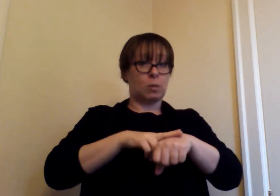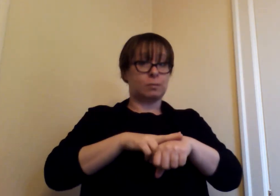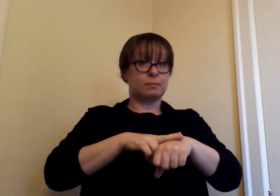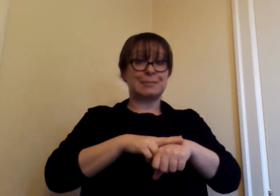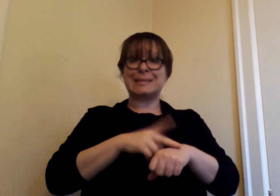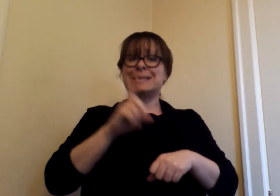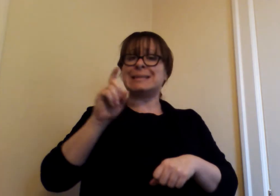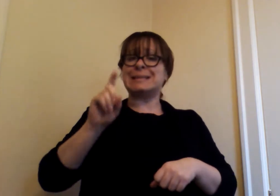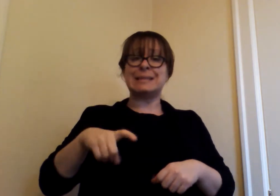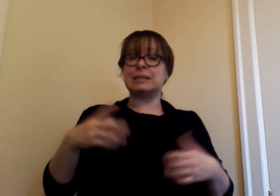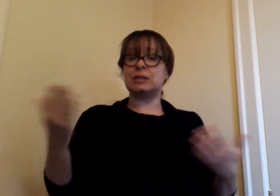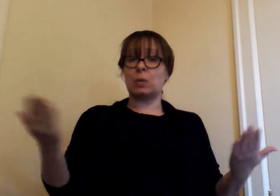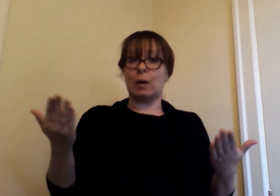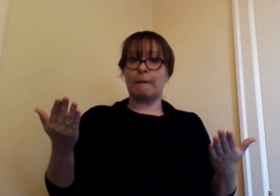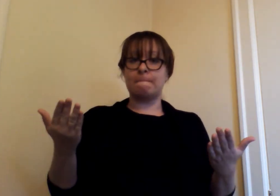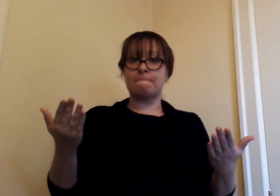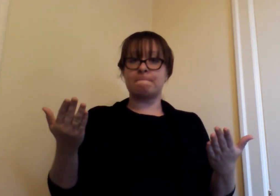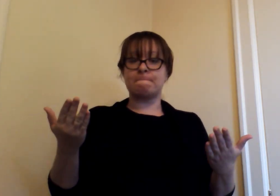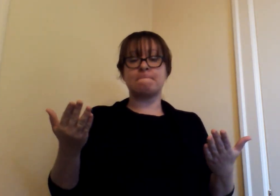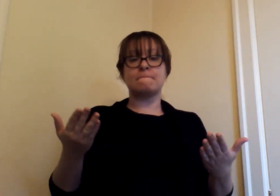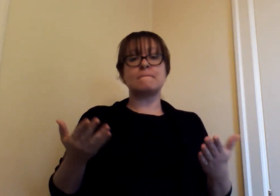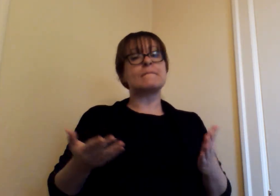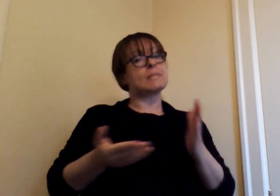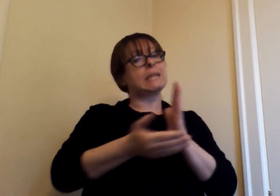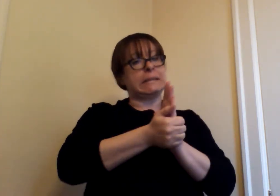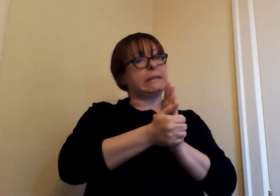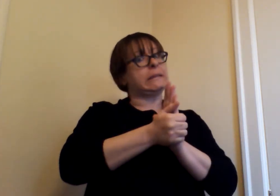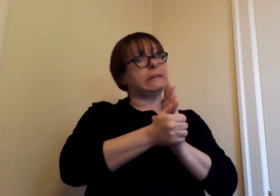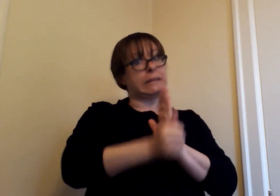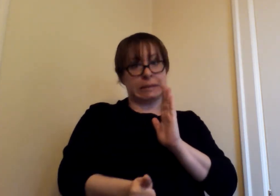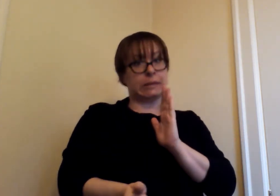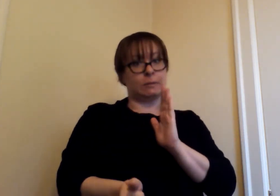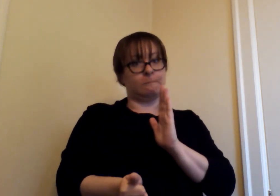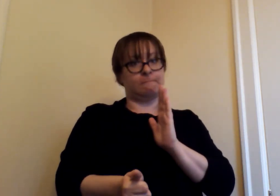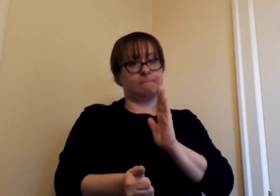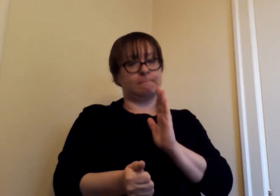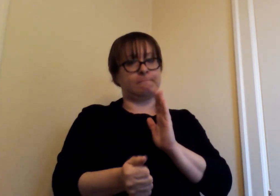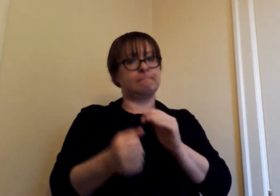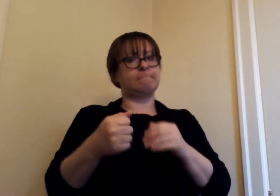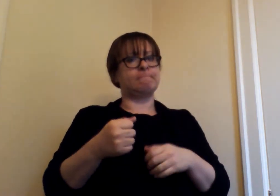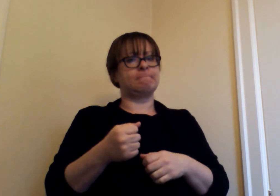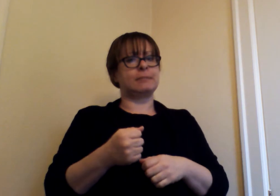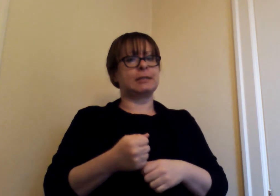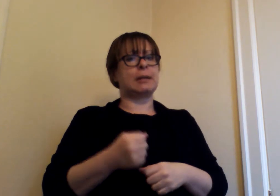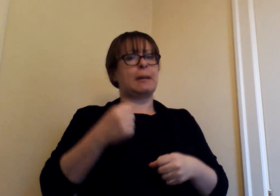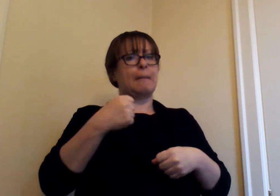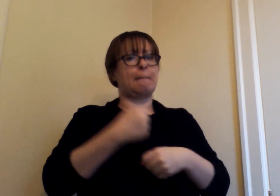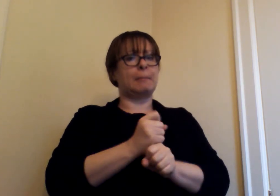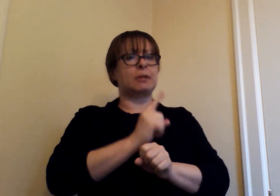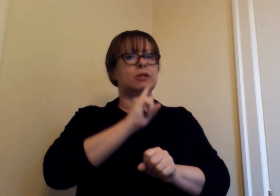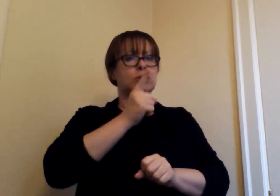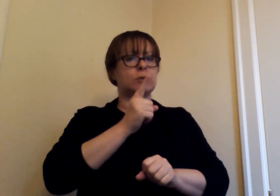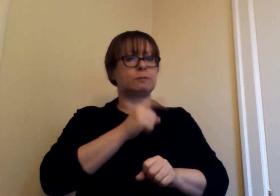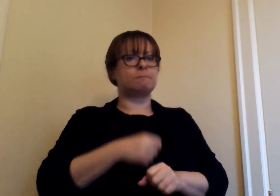drawn and to eliminate risk to both patient and healthcare workers. The first step is to accurately ID the patient using at least